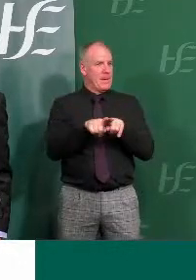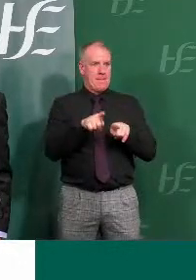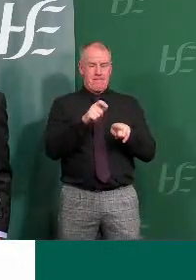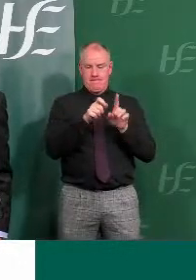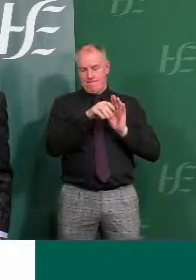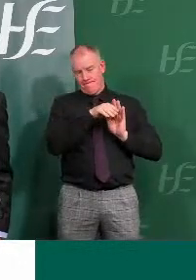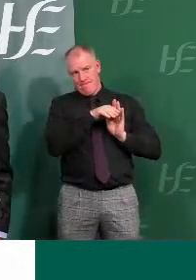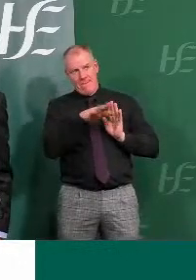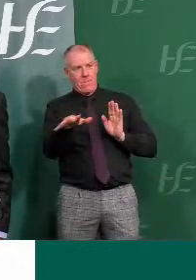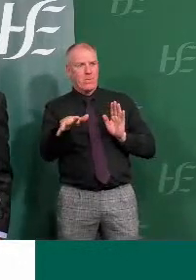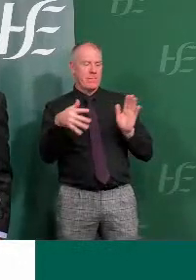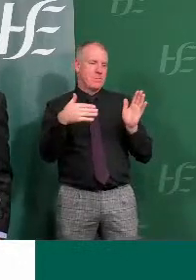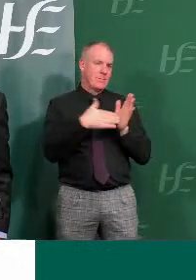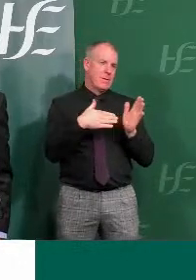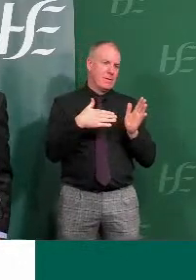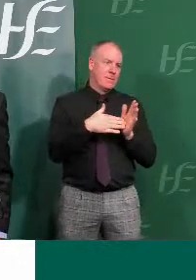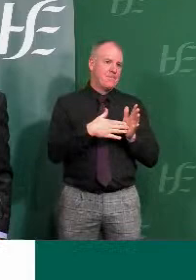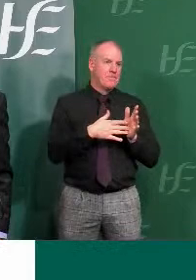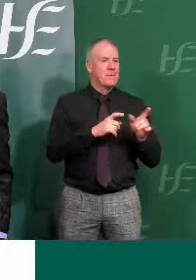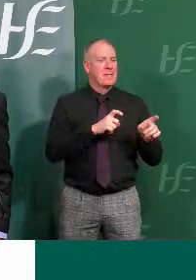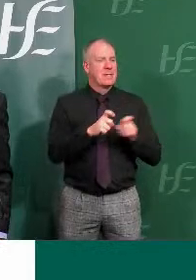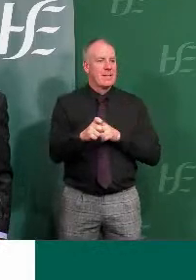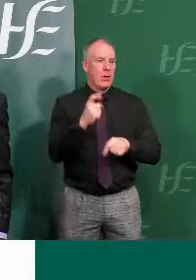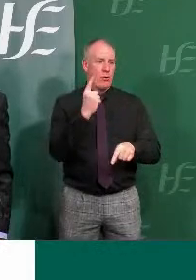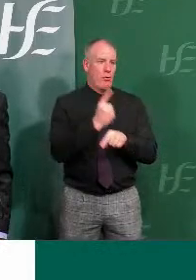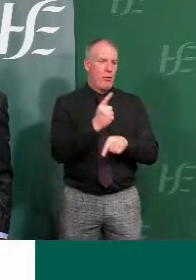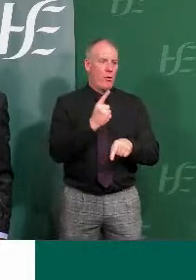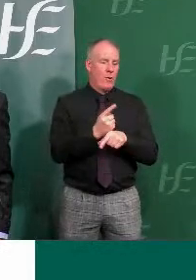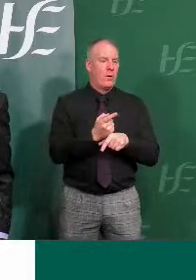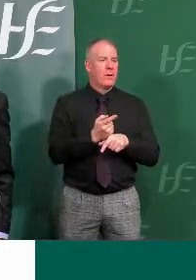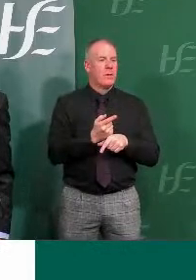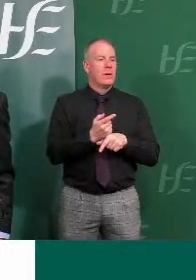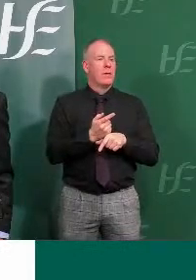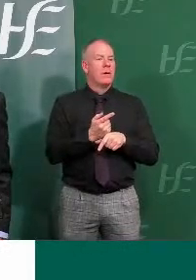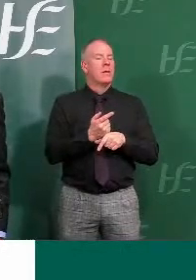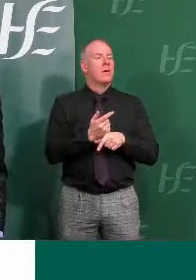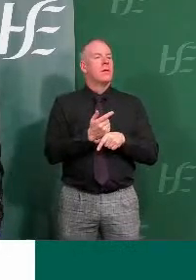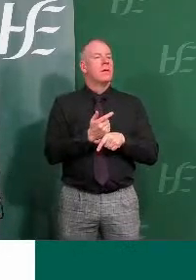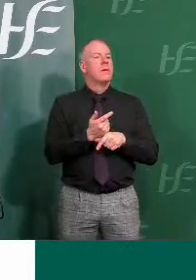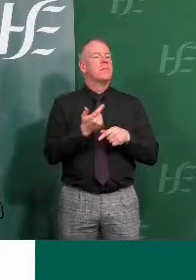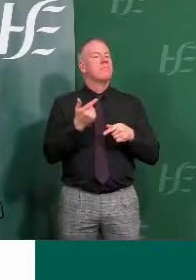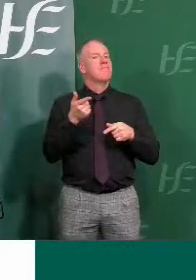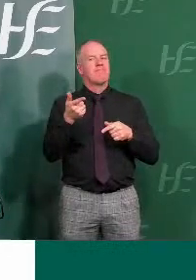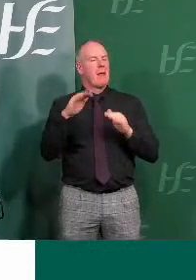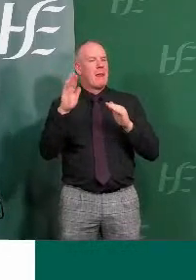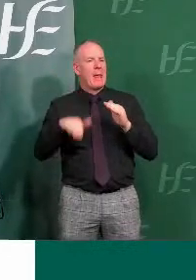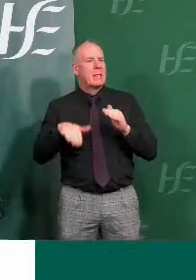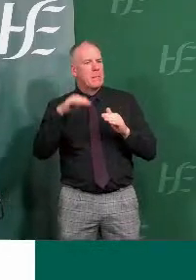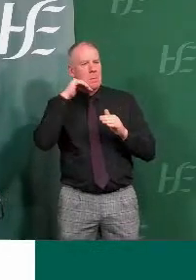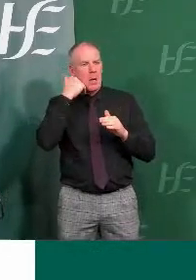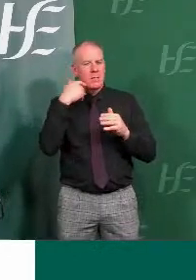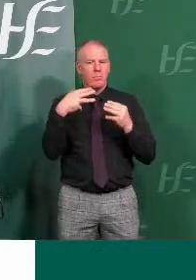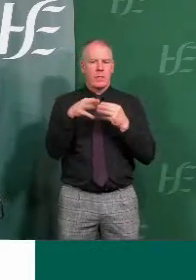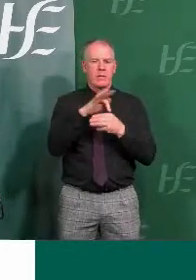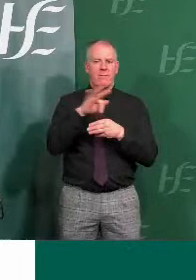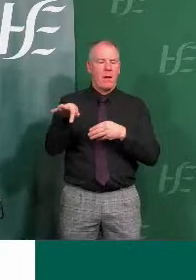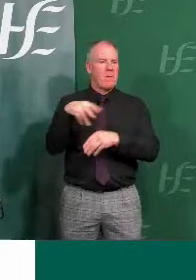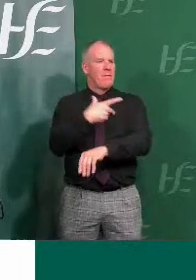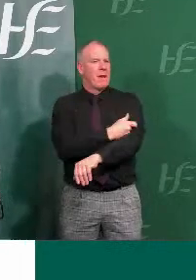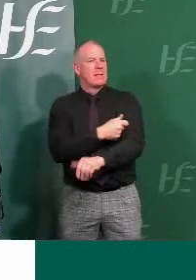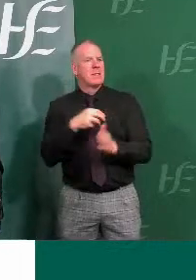there anymore, and that's certainly either a function of the protection the vaccine programme has given all of us, notwithstanding